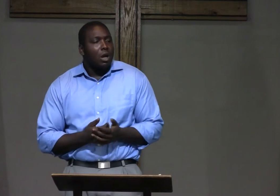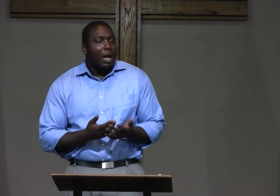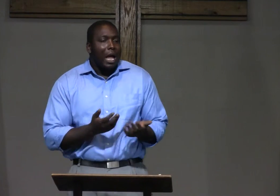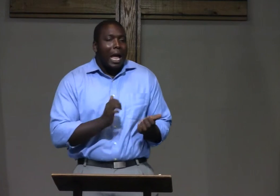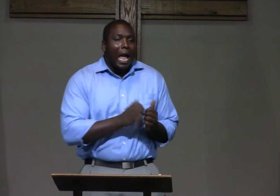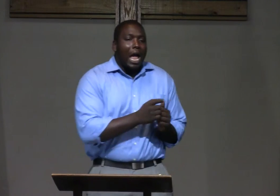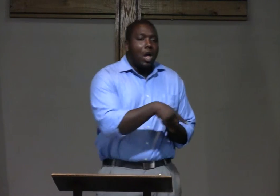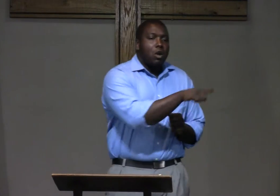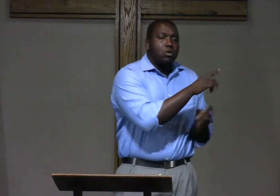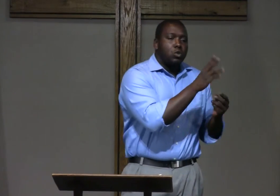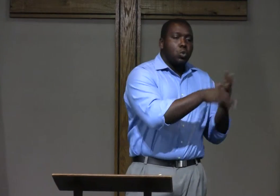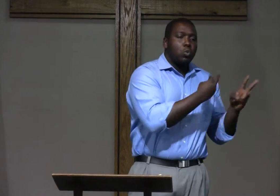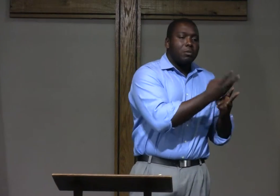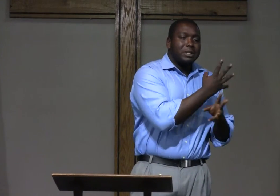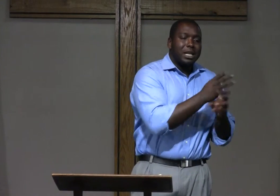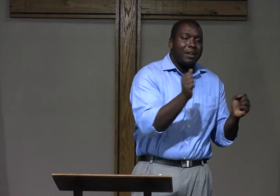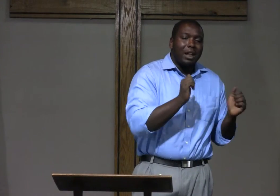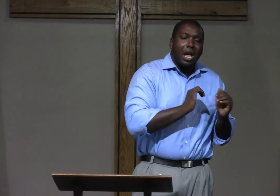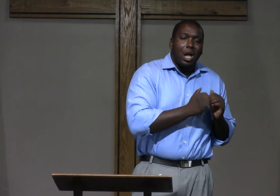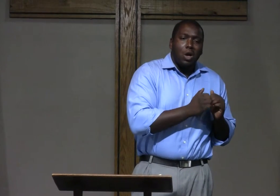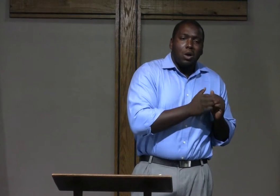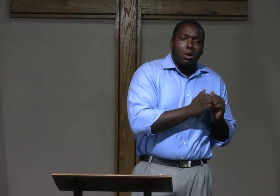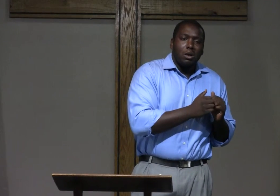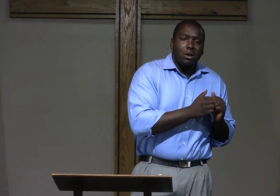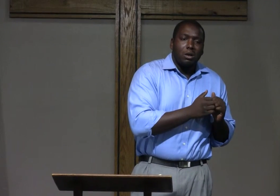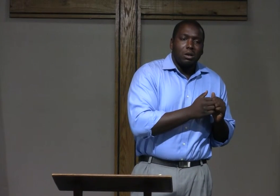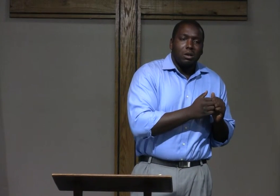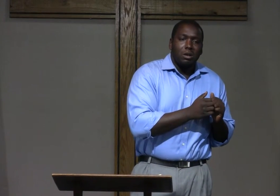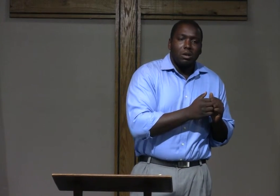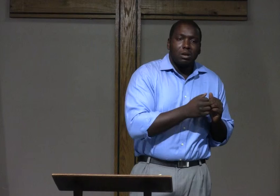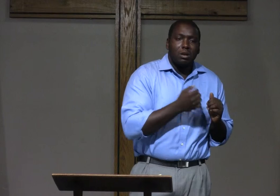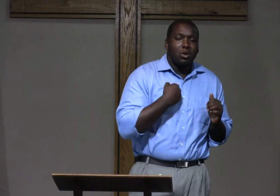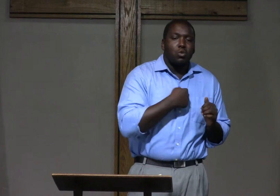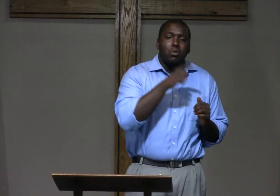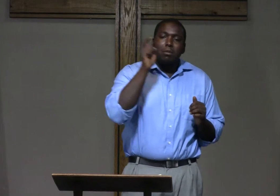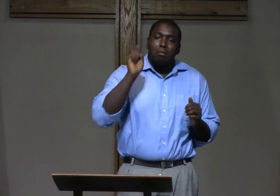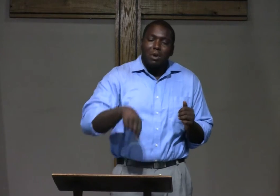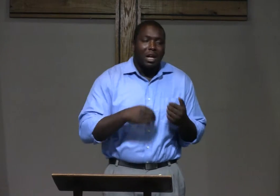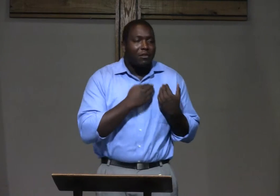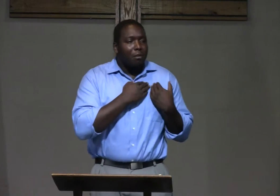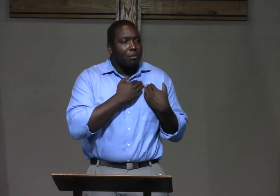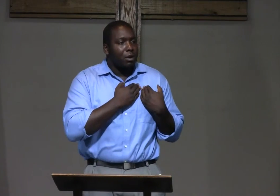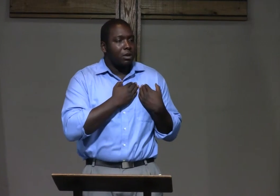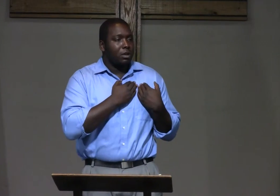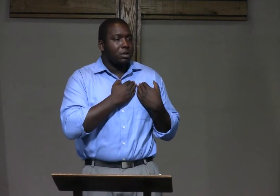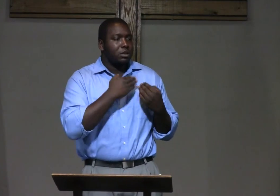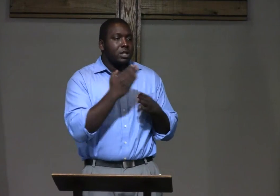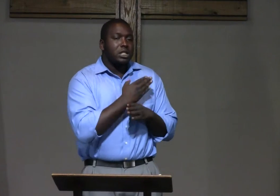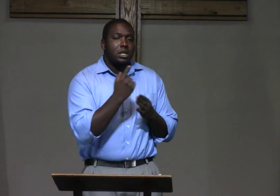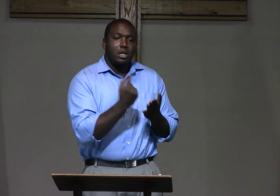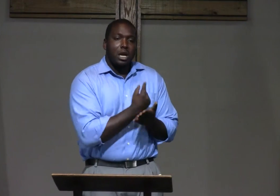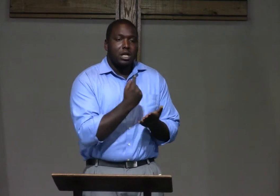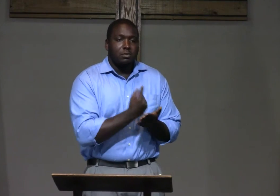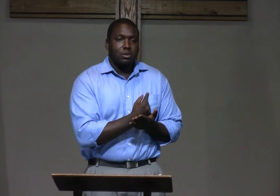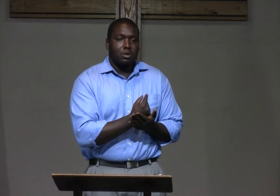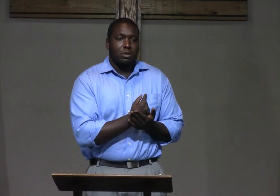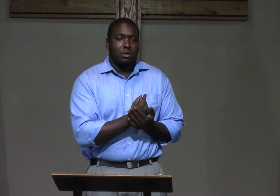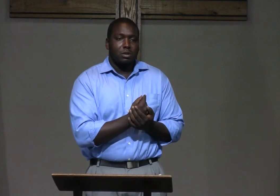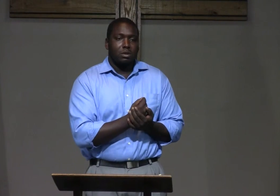to tell them? How will the world ever hear about Christ? We have to be the ones to have a burden to